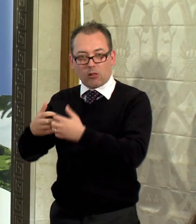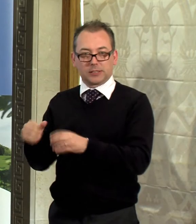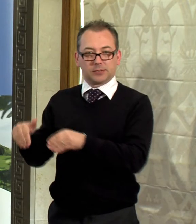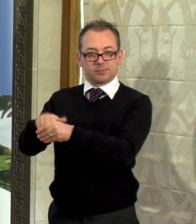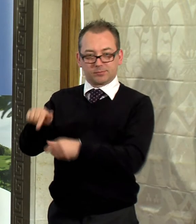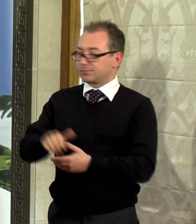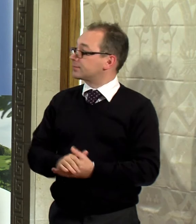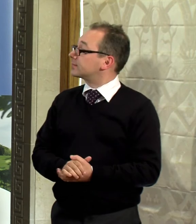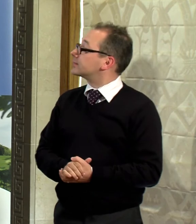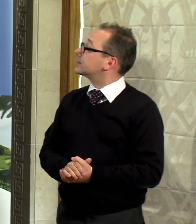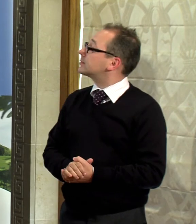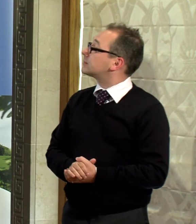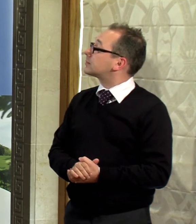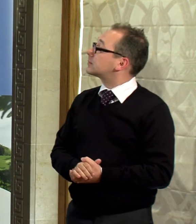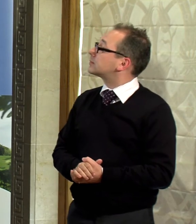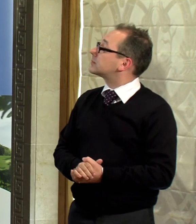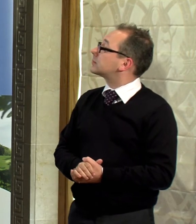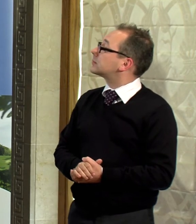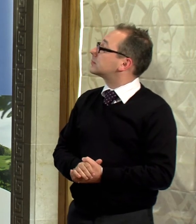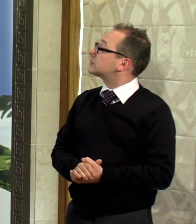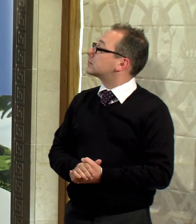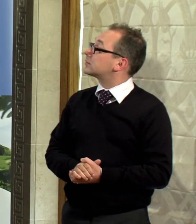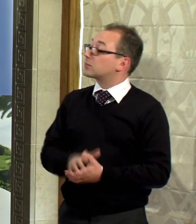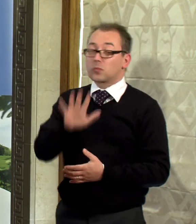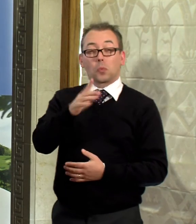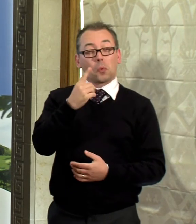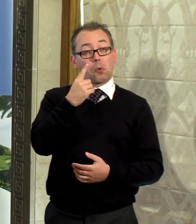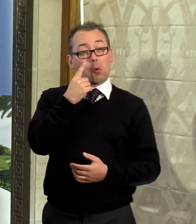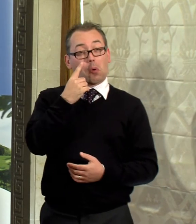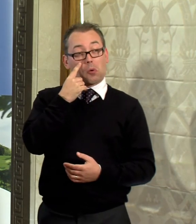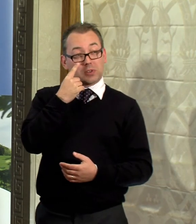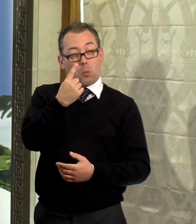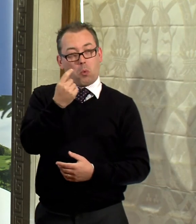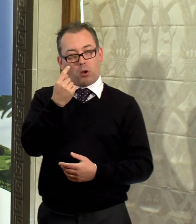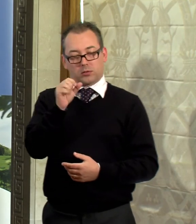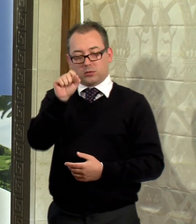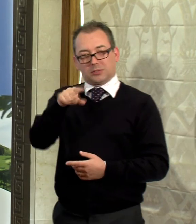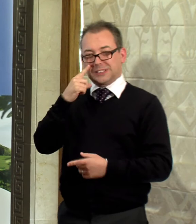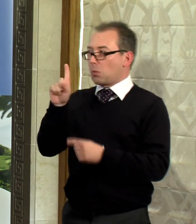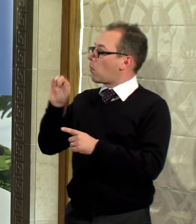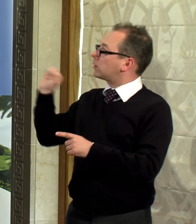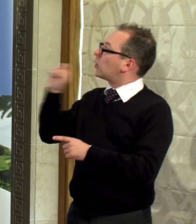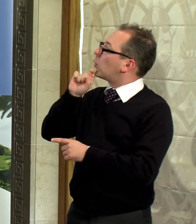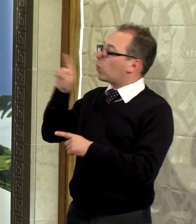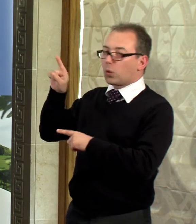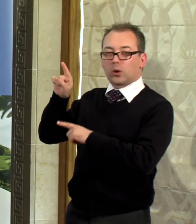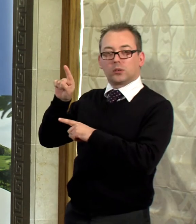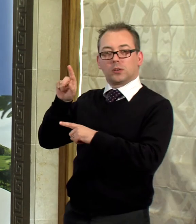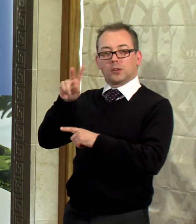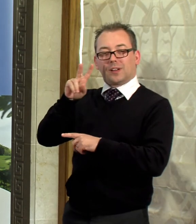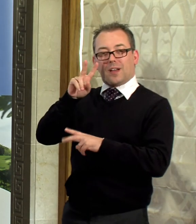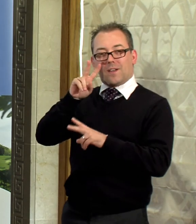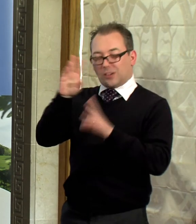To give you an idea of the variety of existing access provisions for people with varying visual and hearing